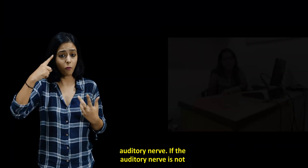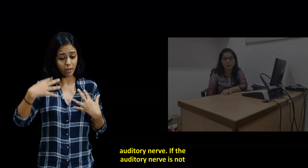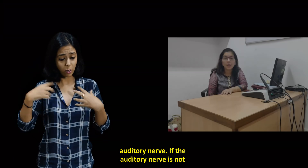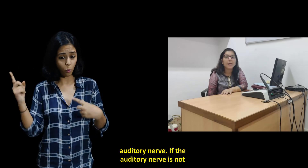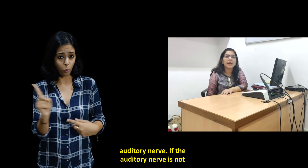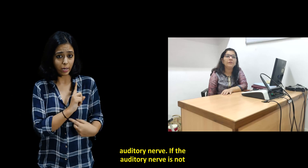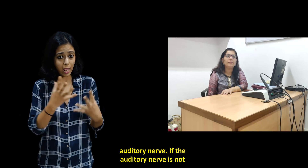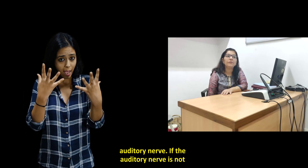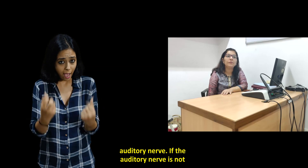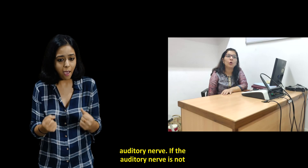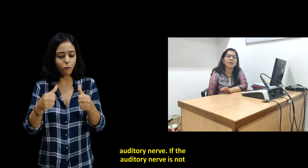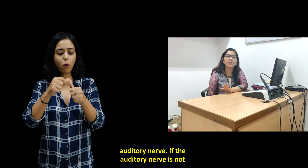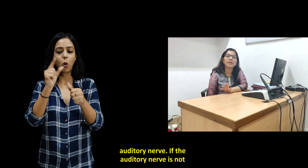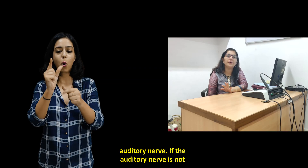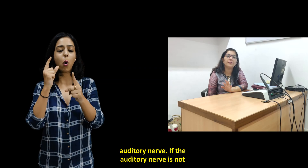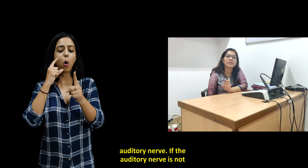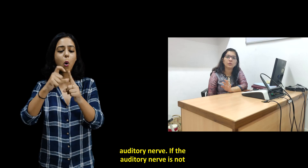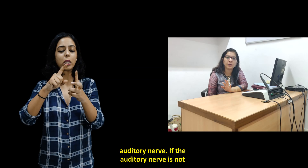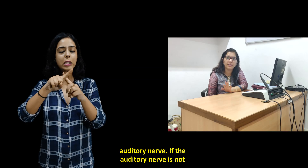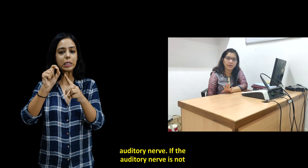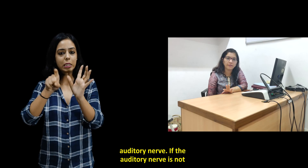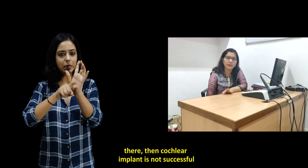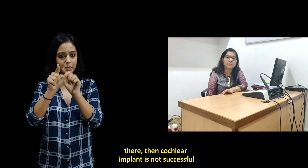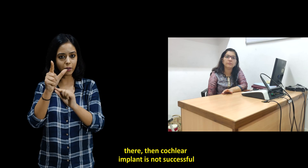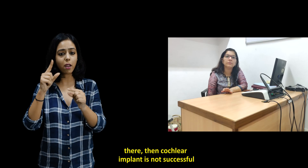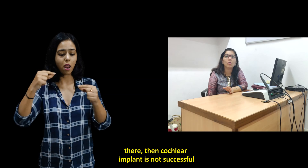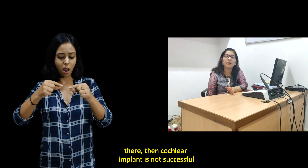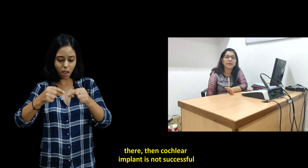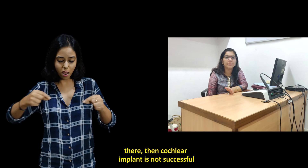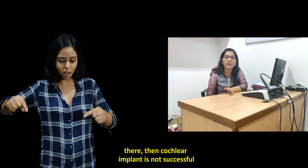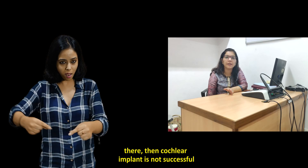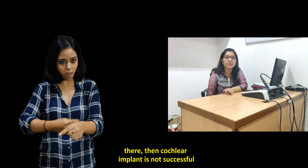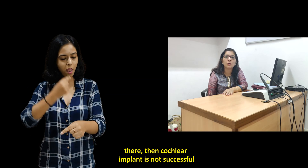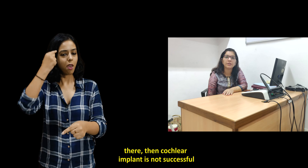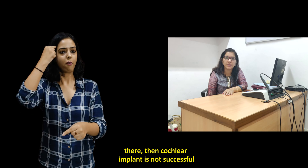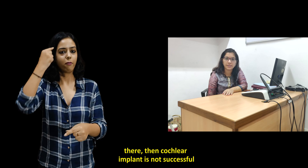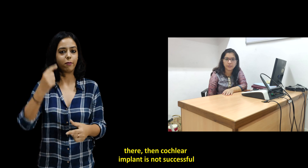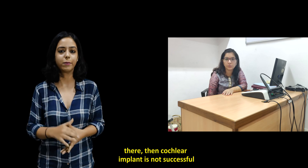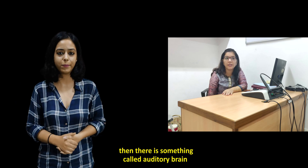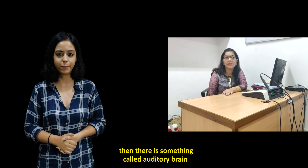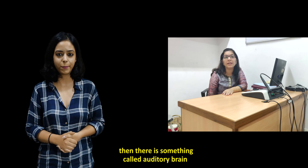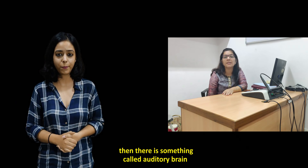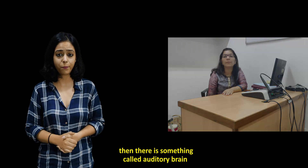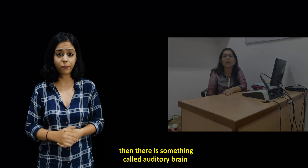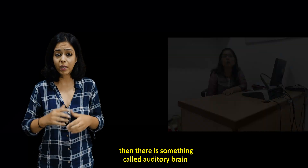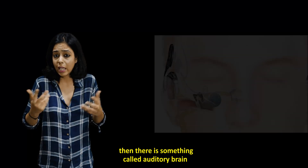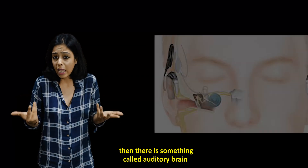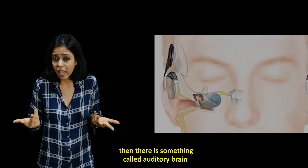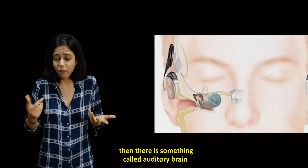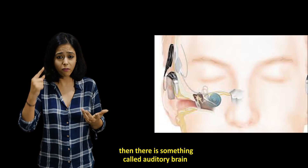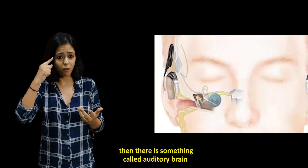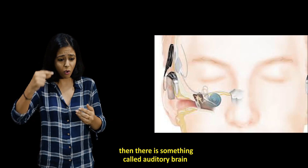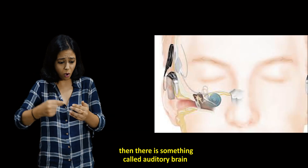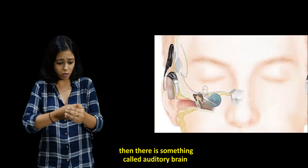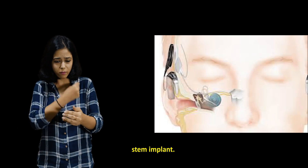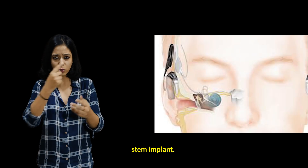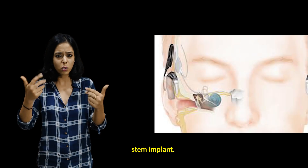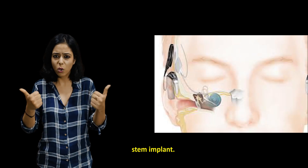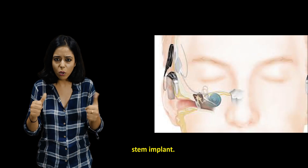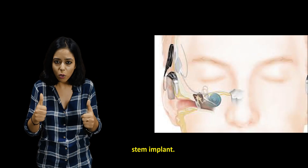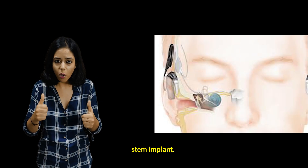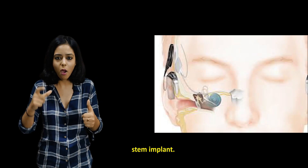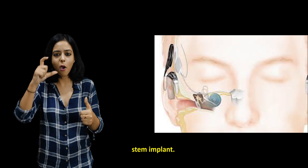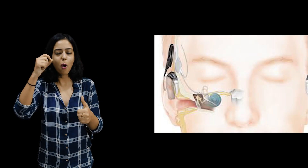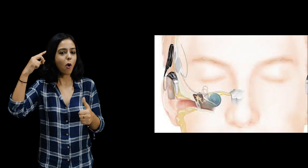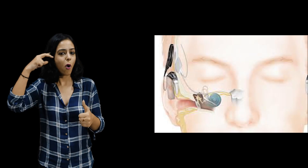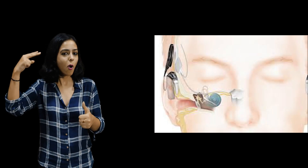nerve if the auditory nerve is not there then cochlear implant is not successful then there is something called auditory brainstem